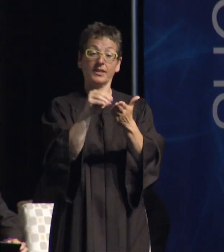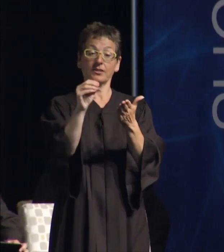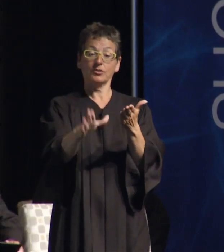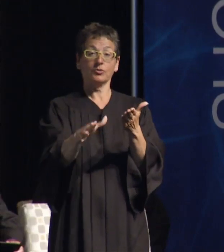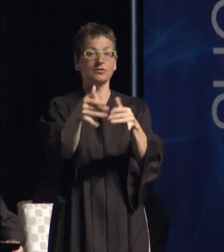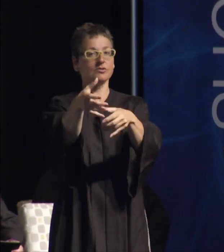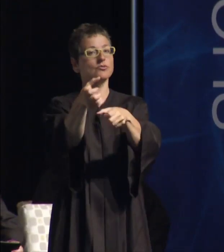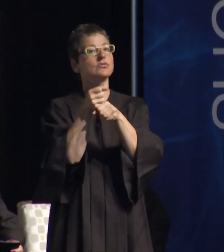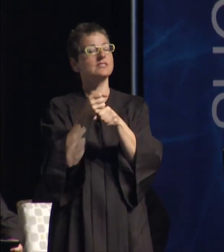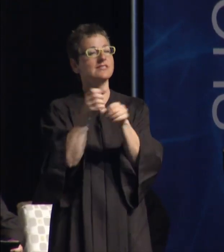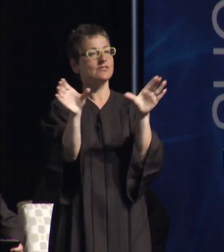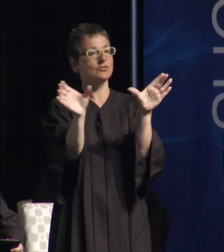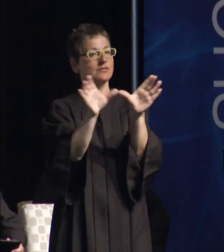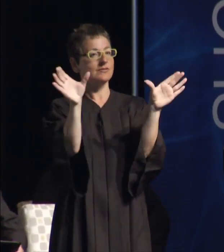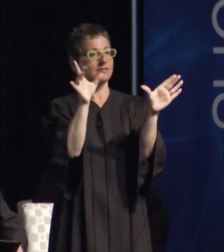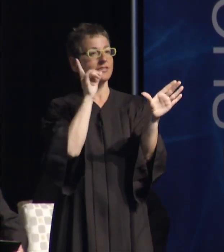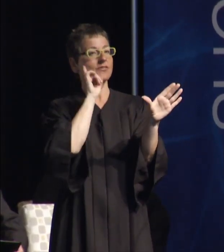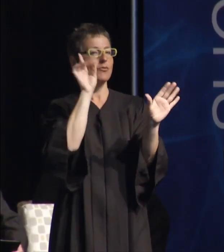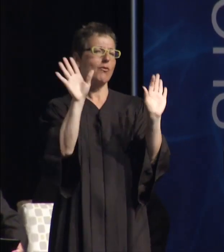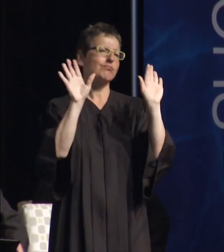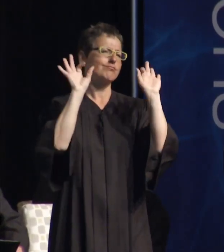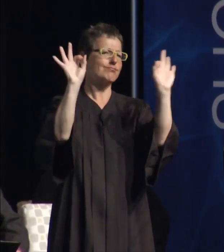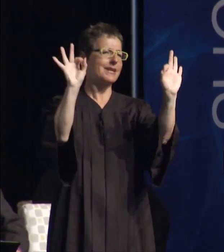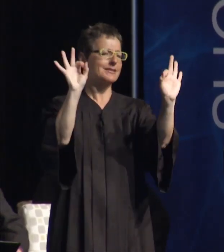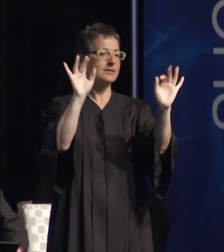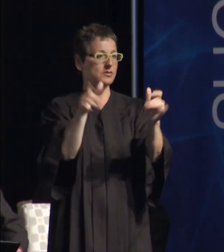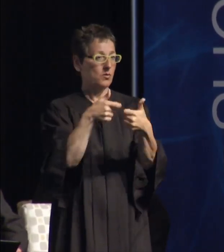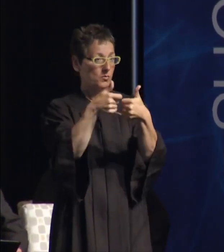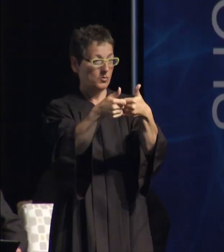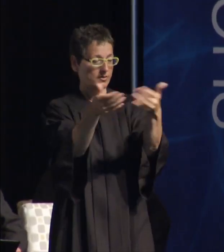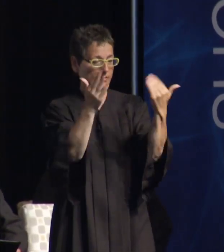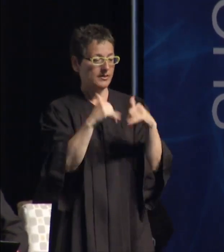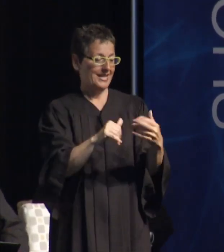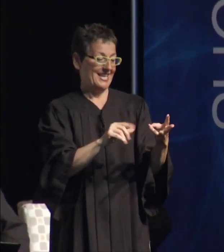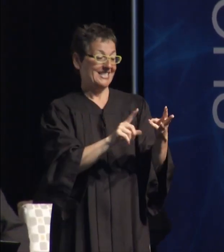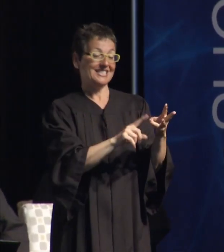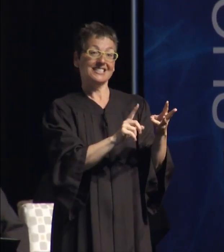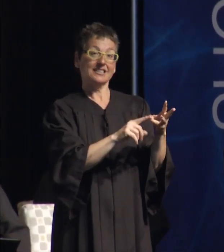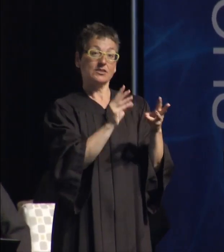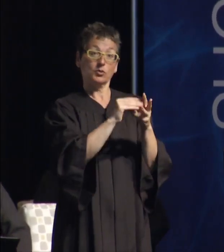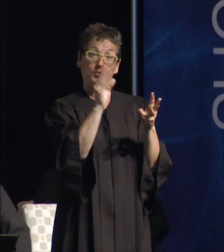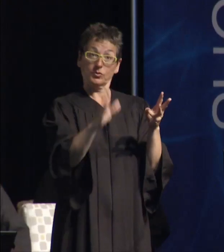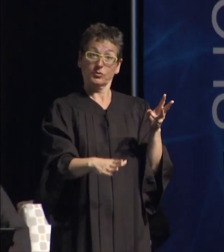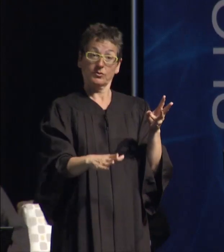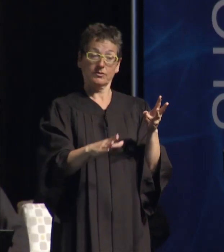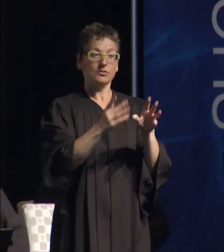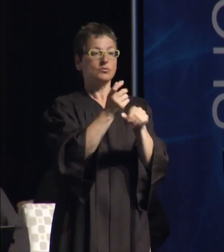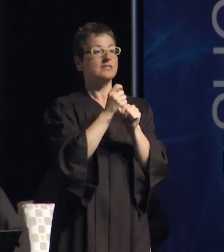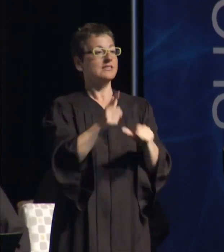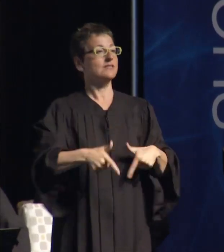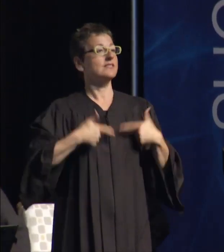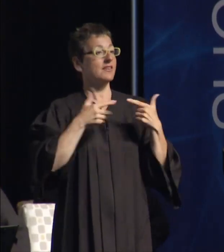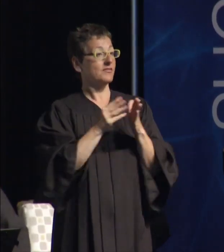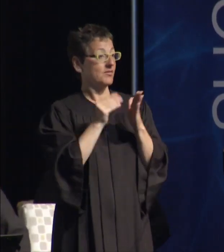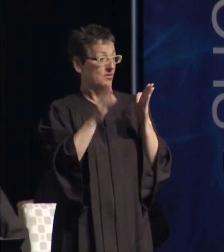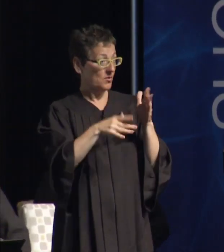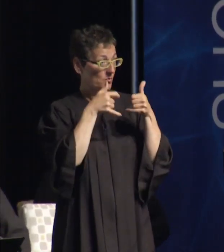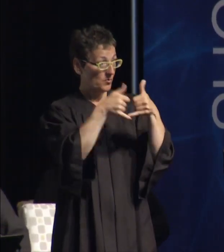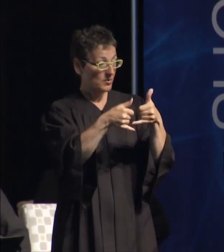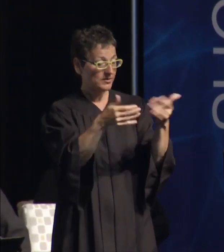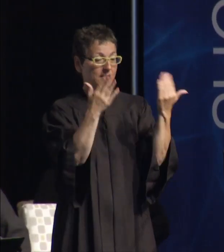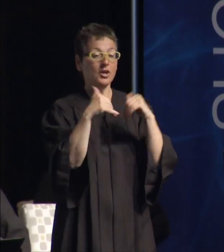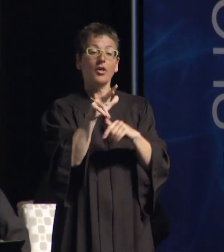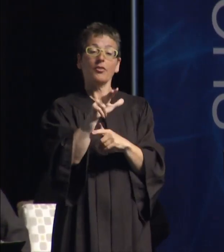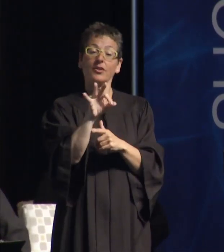received Certificates of Student Excellence Awards. 6 students received Student Life Awards. 39